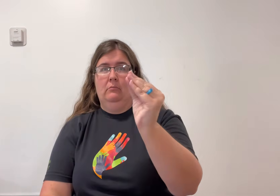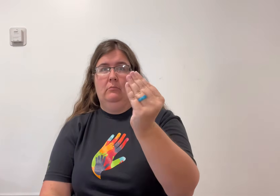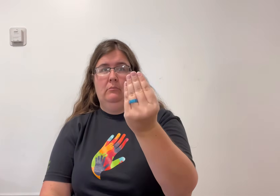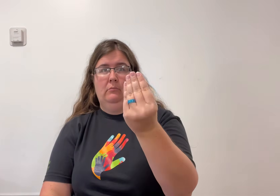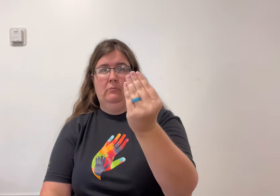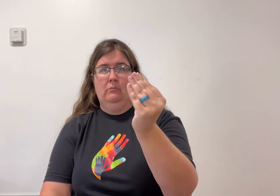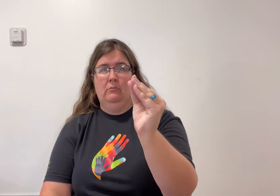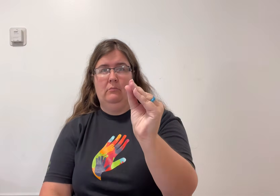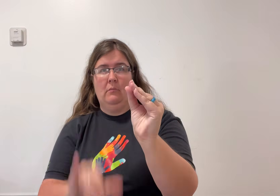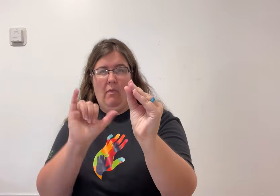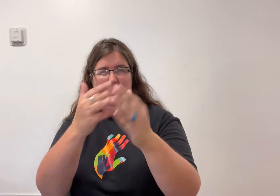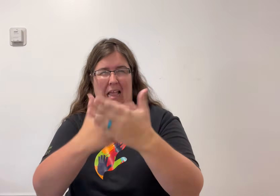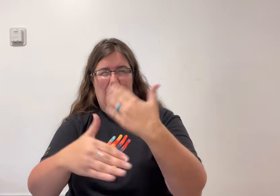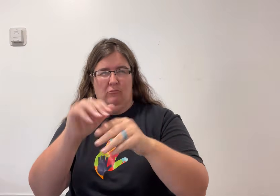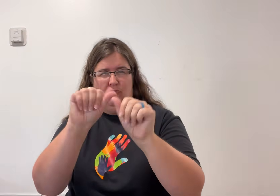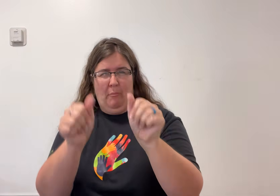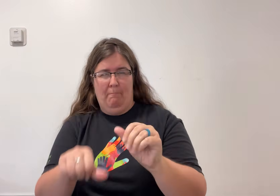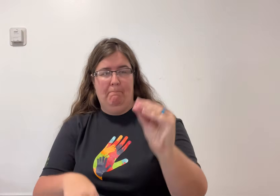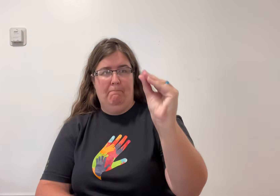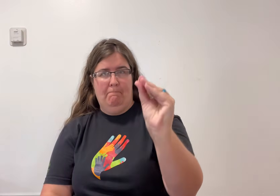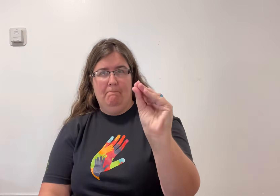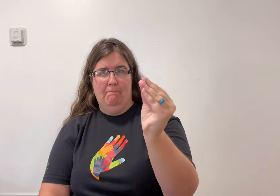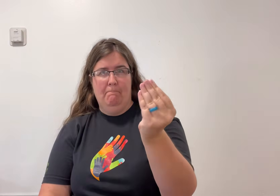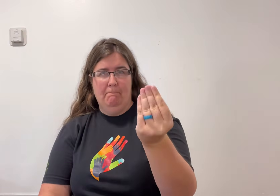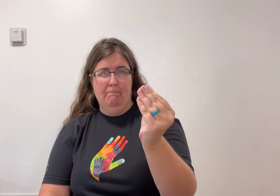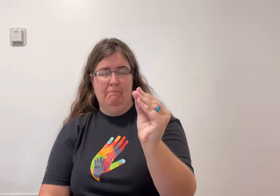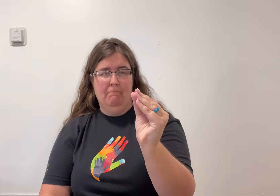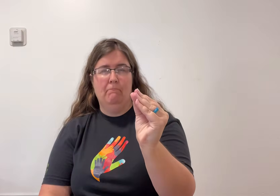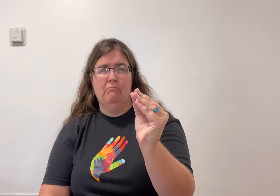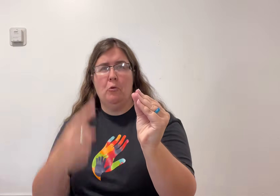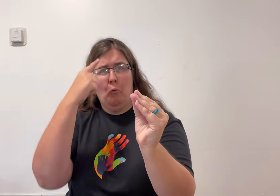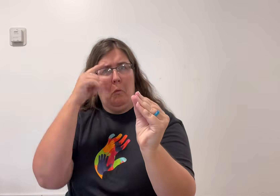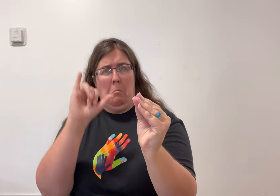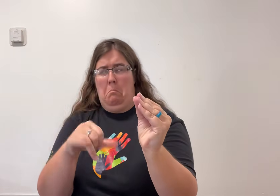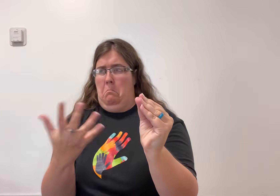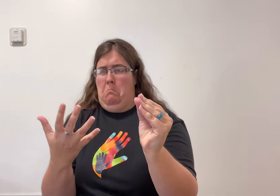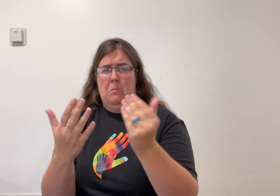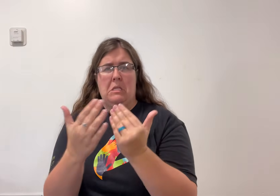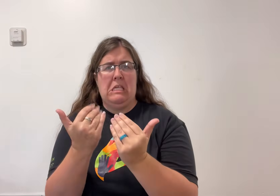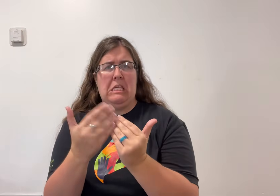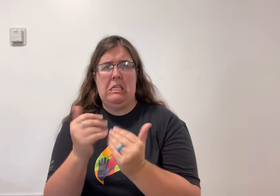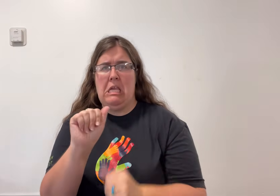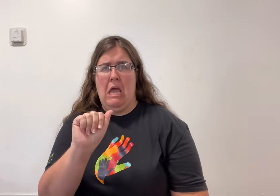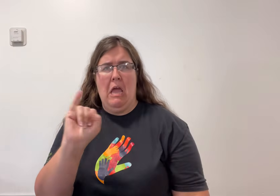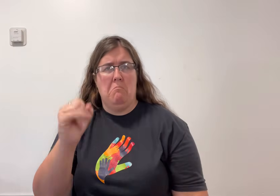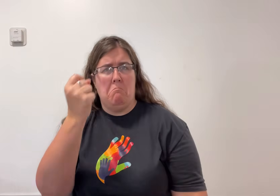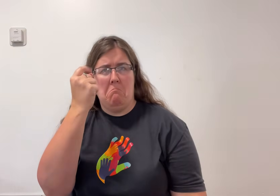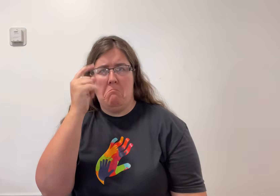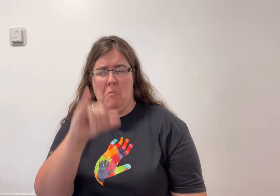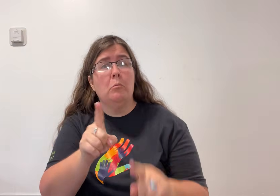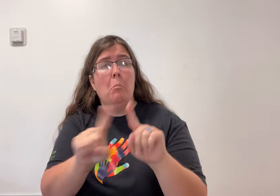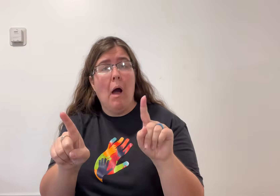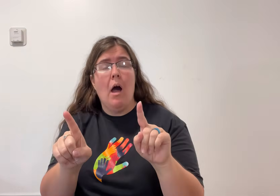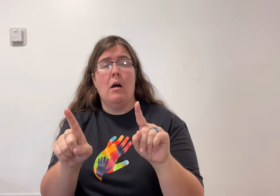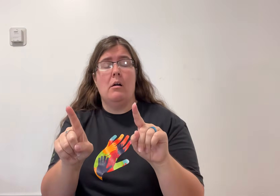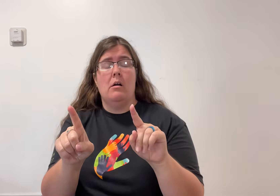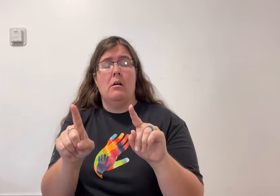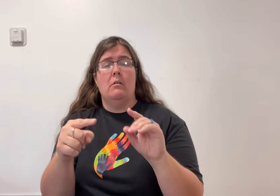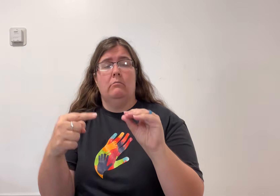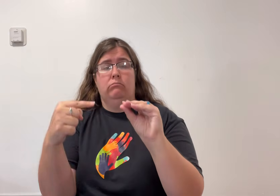with an example. This hand shape, you might think, AI can easily register this hand shape. But let me show